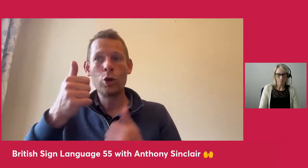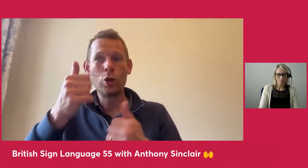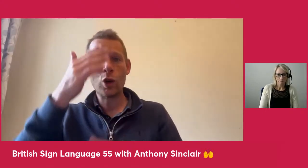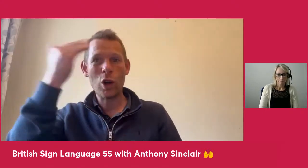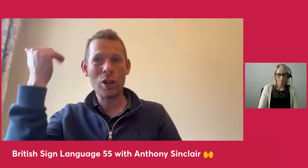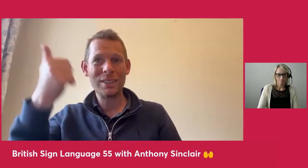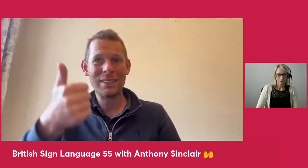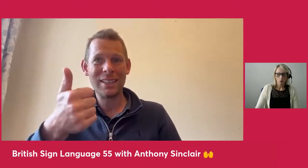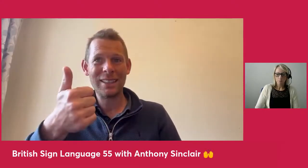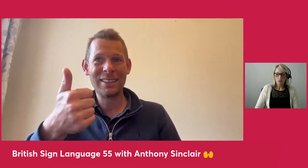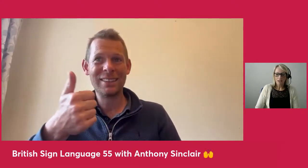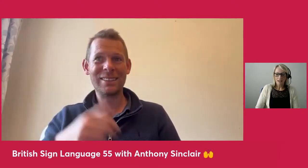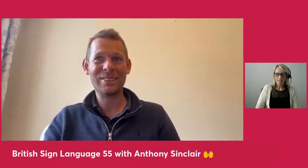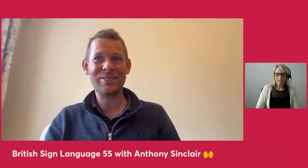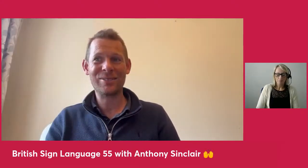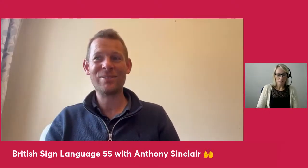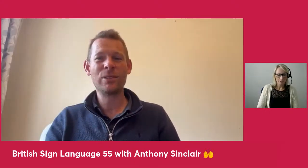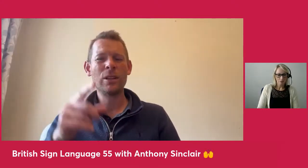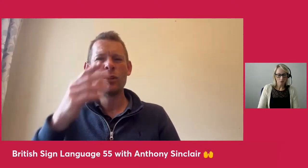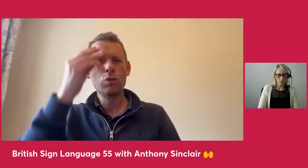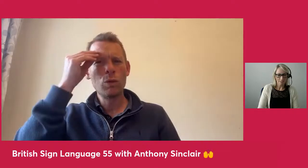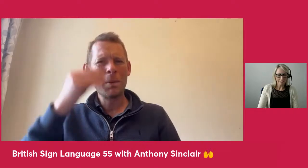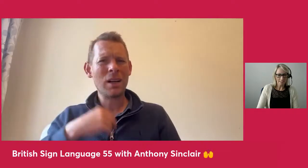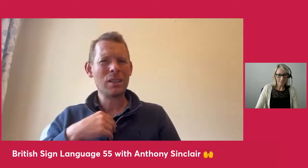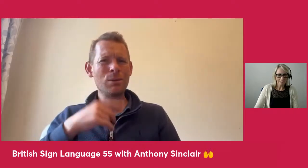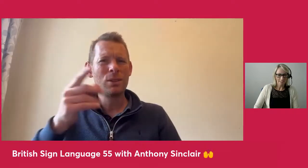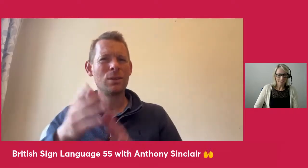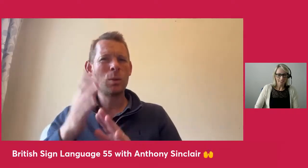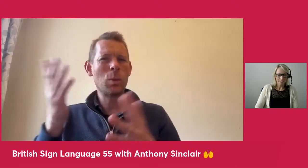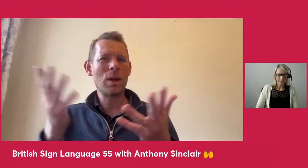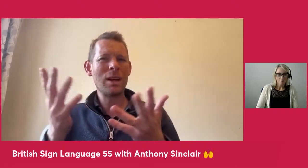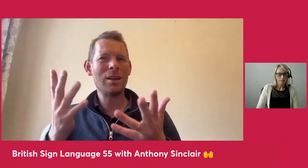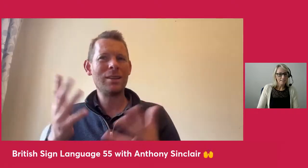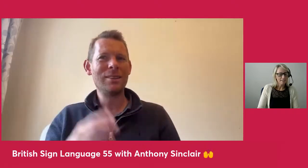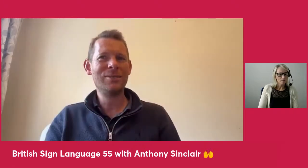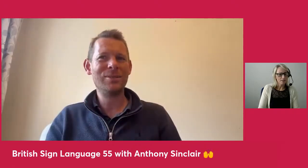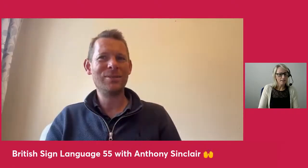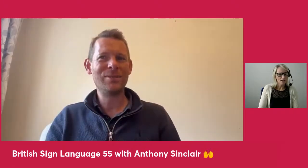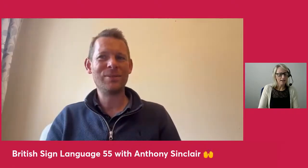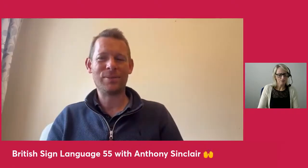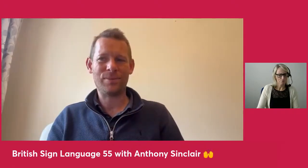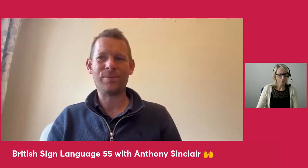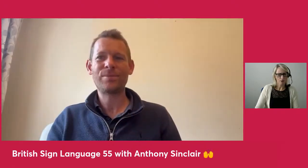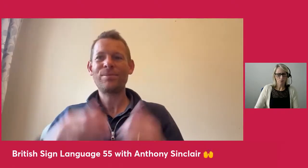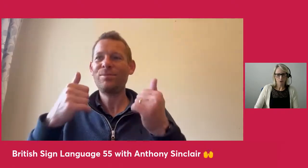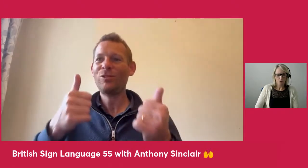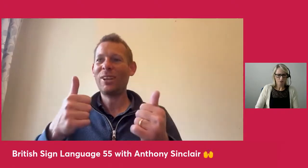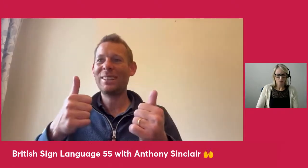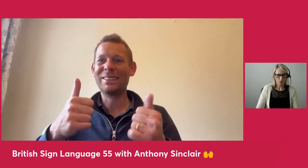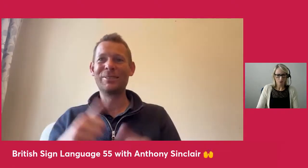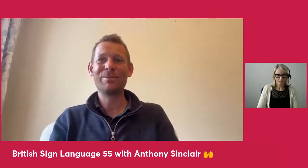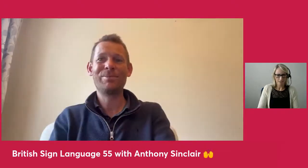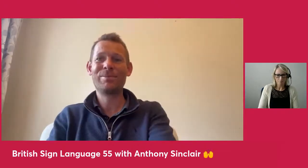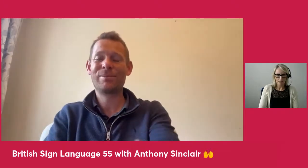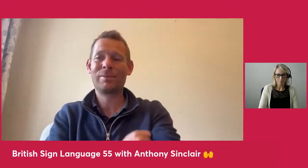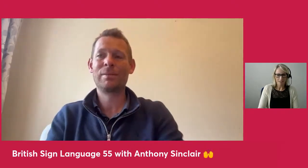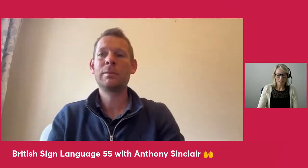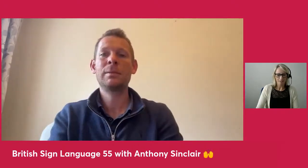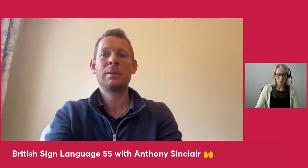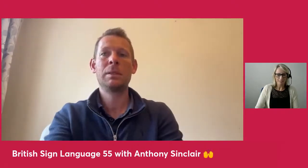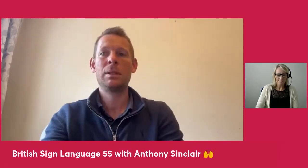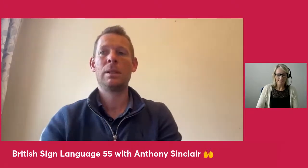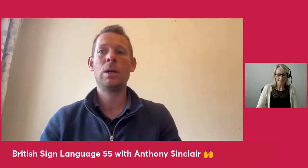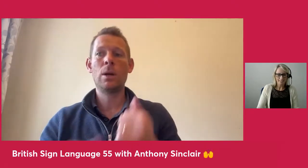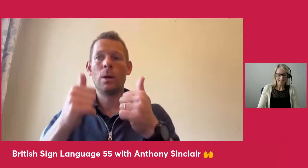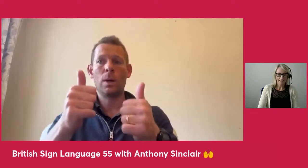usual. Hope you had a really good holiday. Please tell me again because I forgot where you went on holiday. Remind me